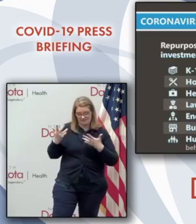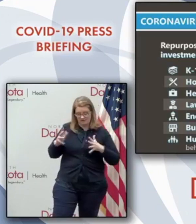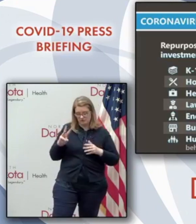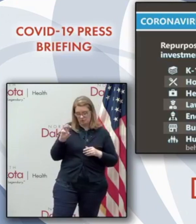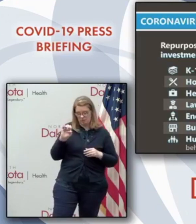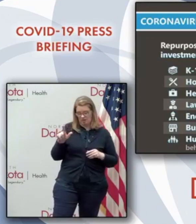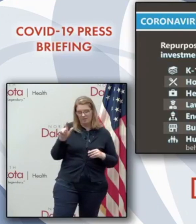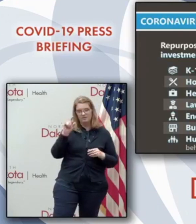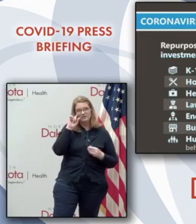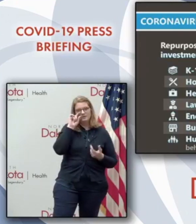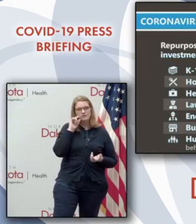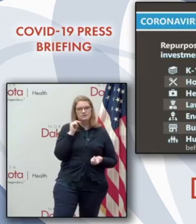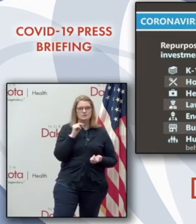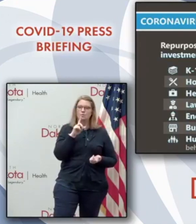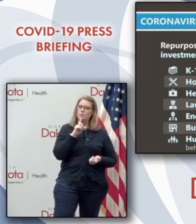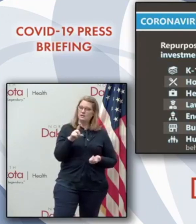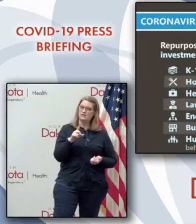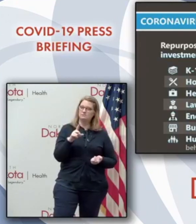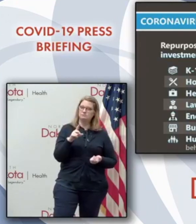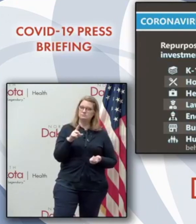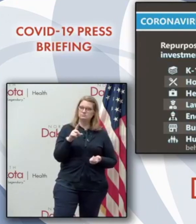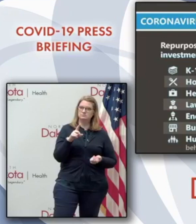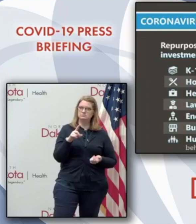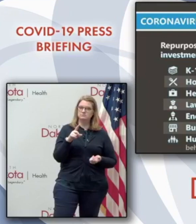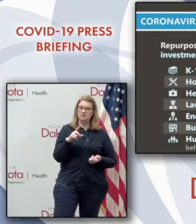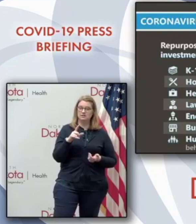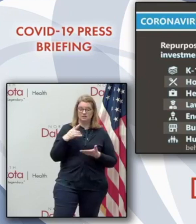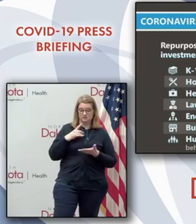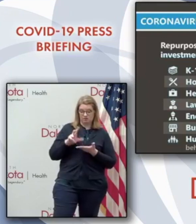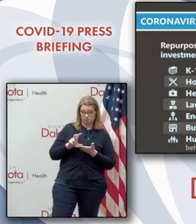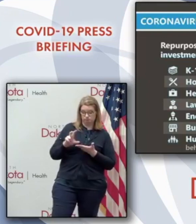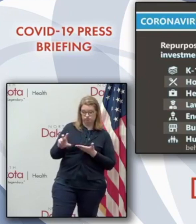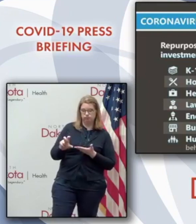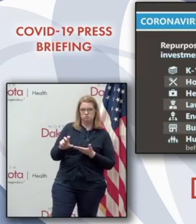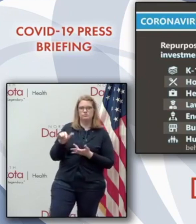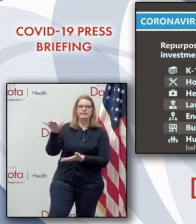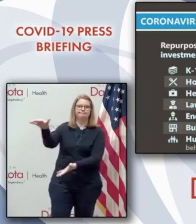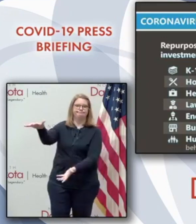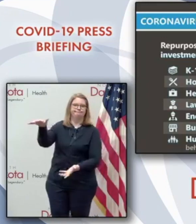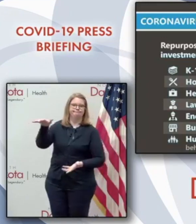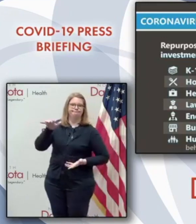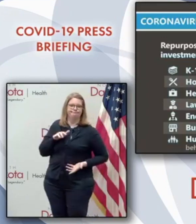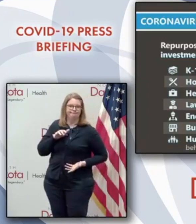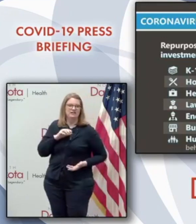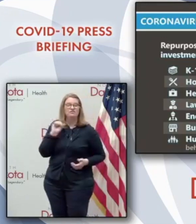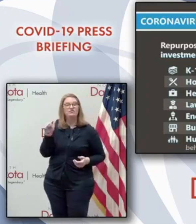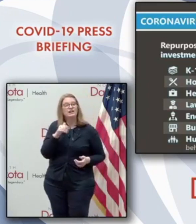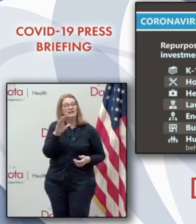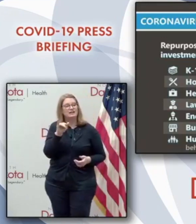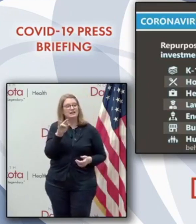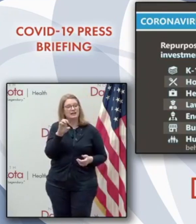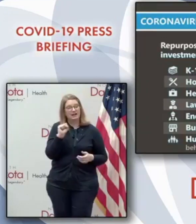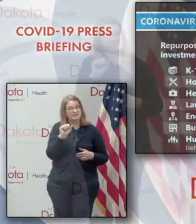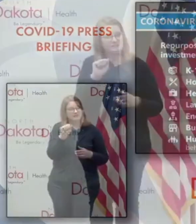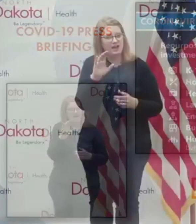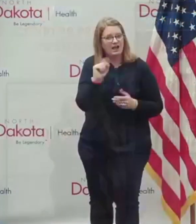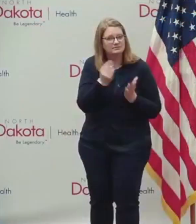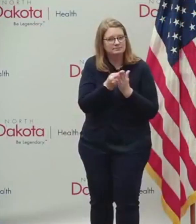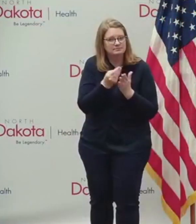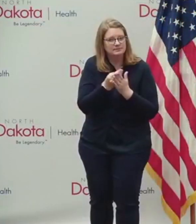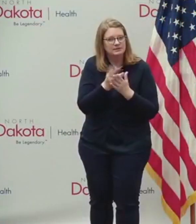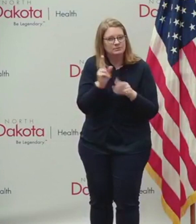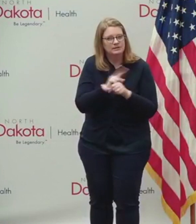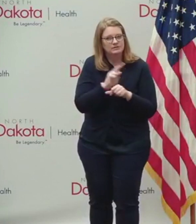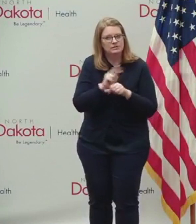And so I have no doubt that this will be the highest return on investment for taxpayers of any CARES Act dollars we've used. And with 80